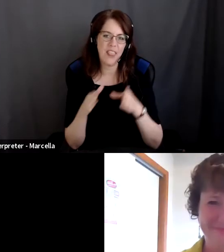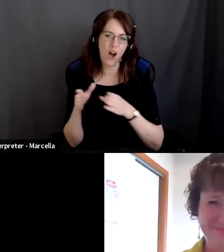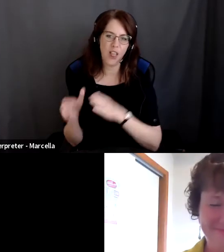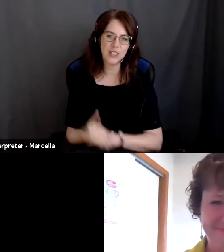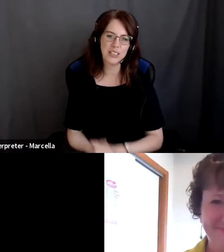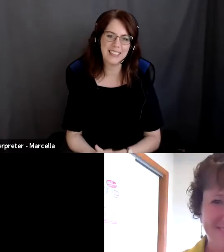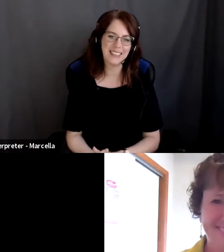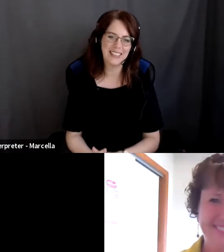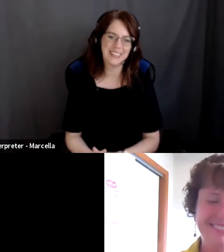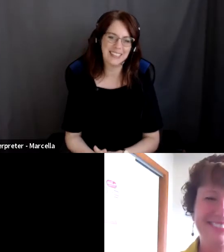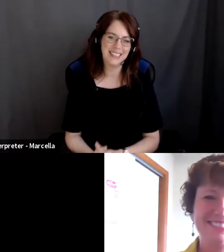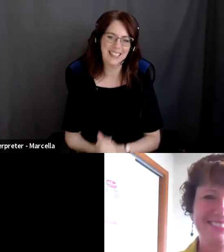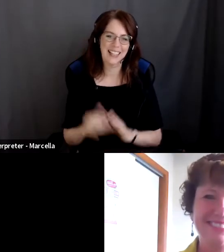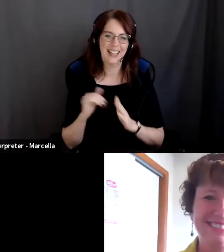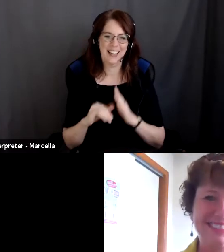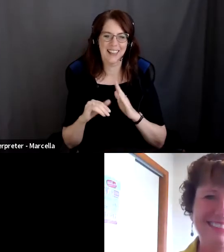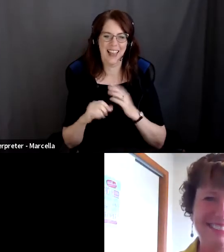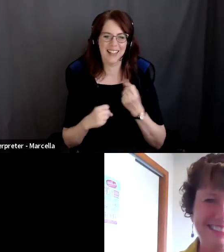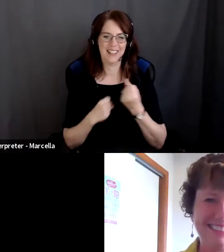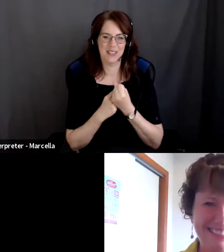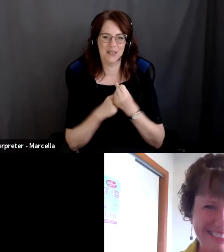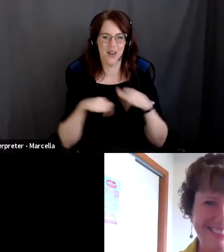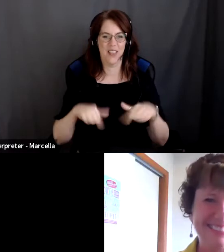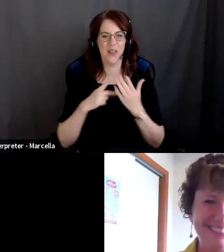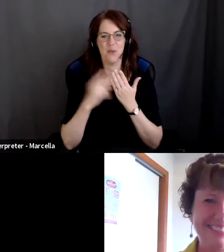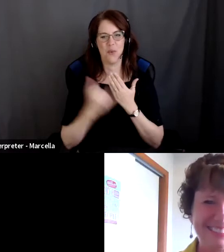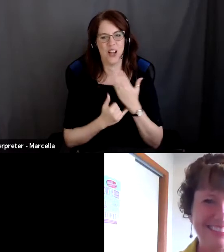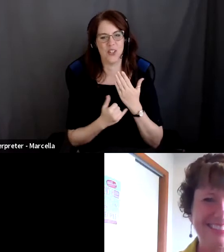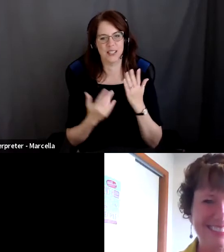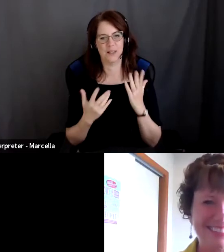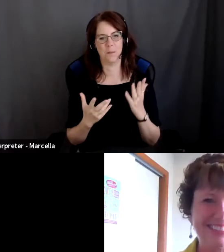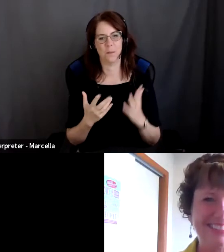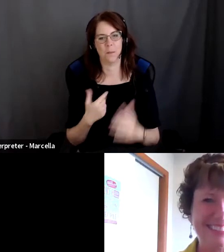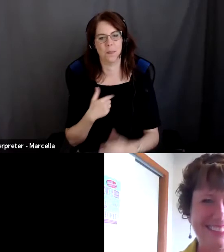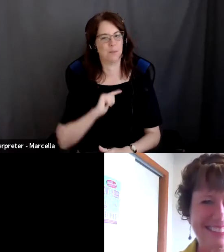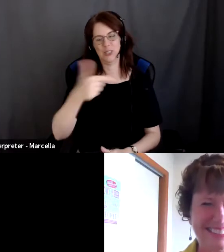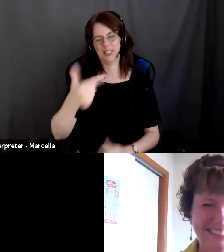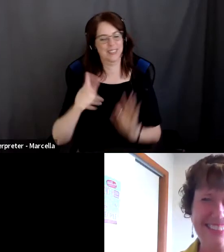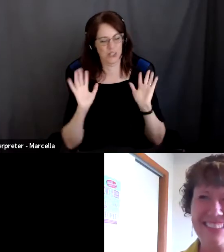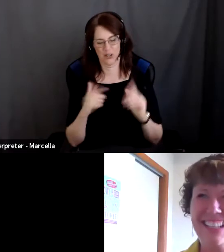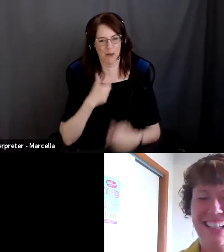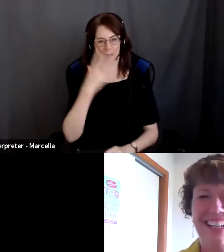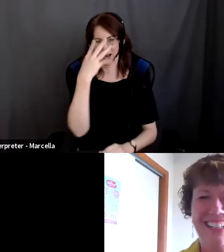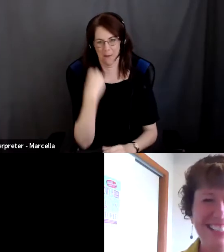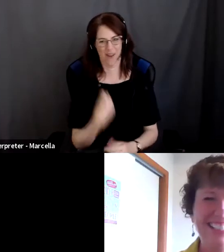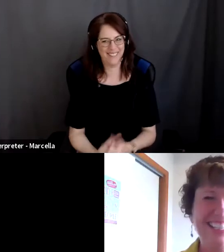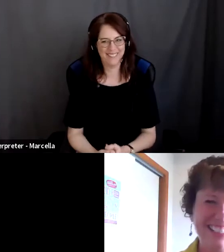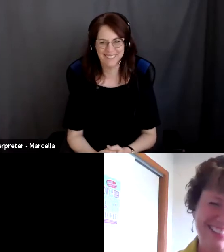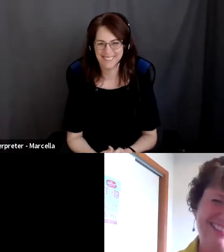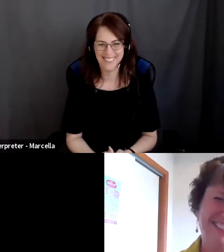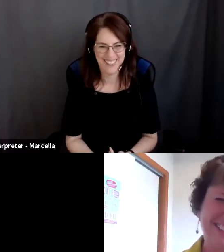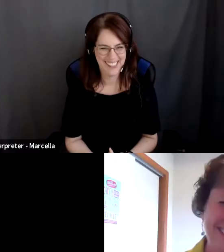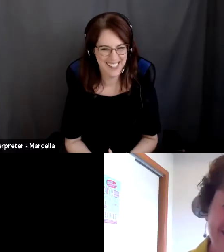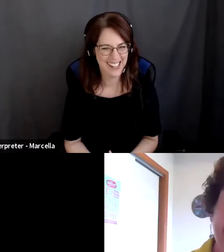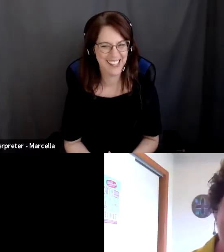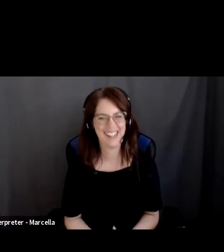methodologies that underpin the projects. I'm just going to turn it over to her and turn my camera off.